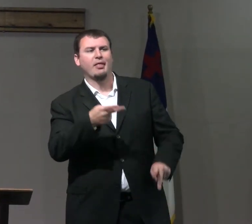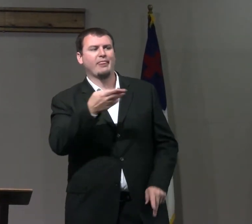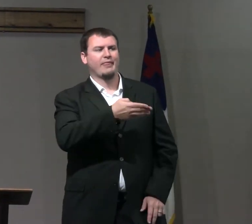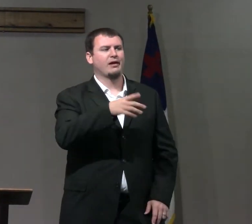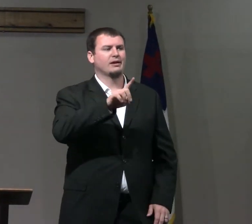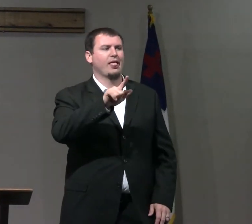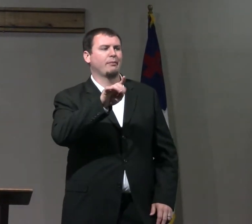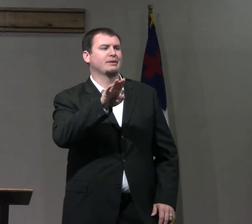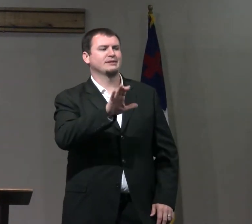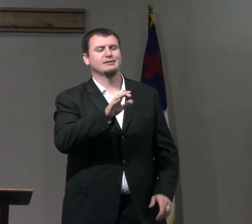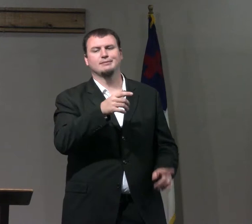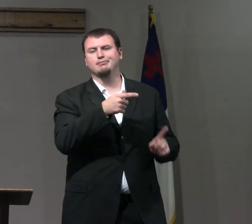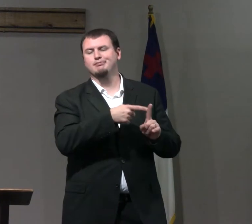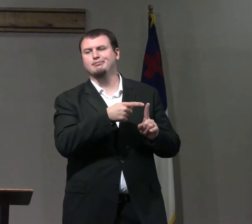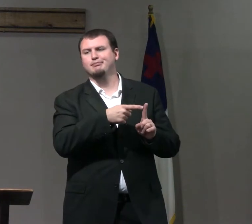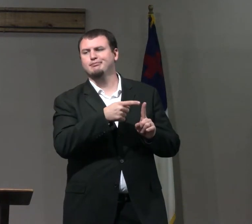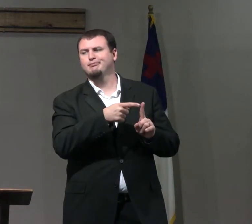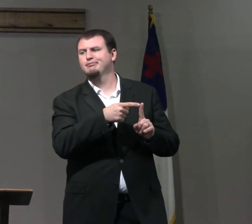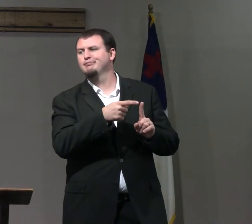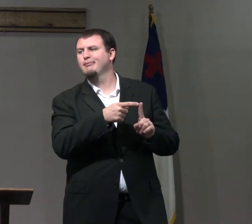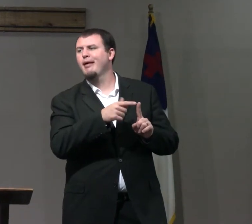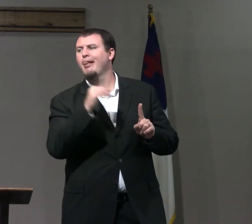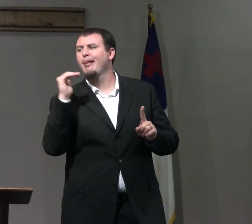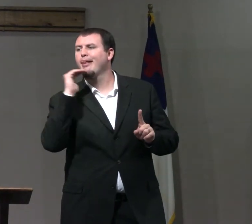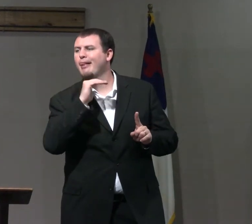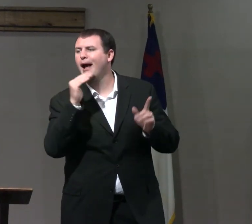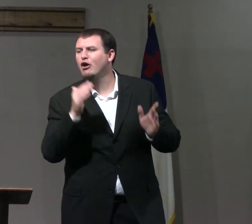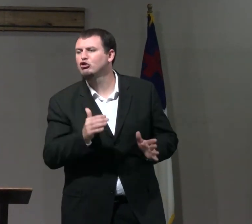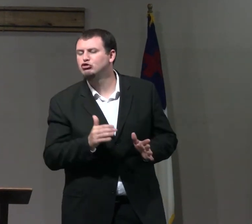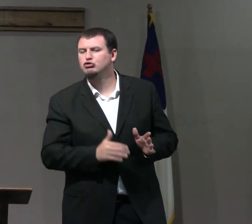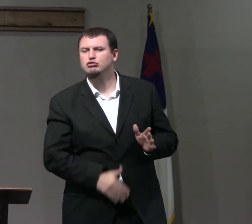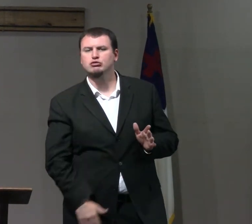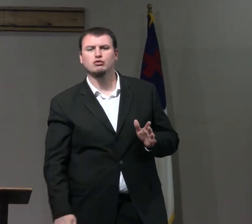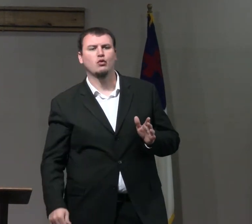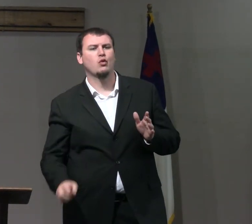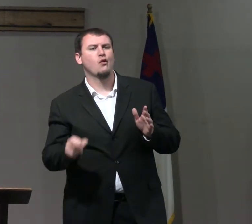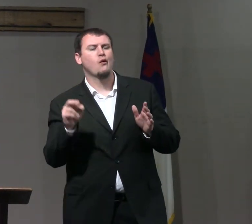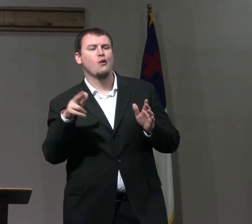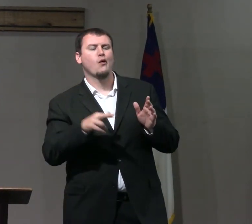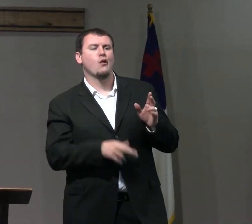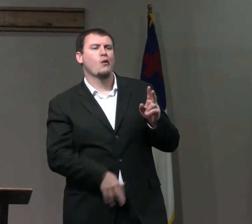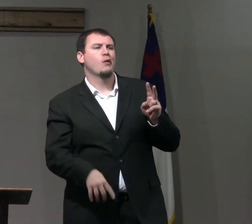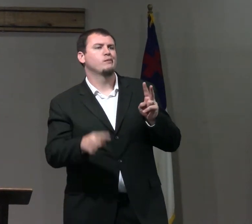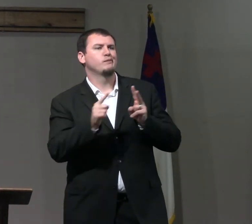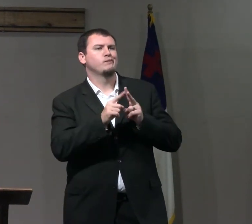that church, the people here, the people there, oh, they lie, or